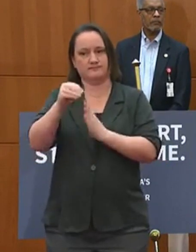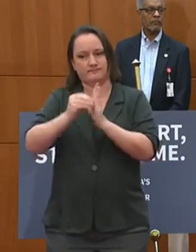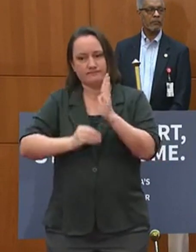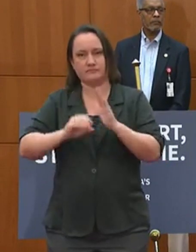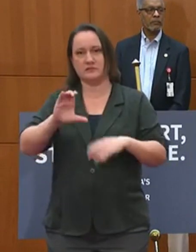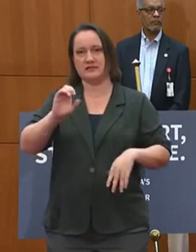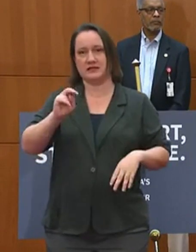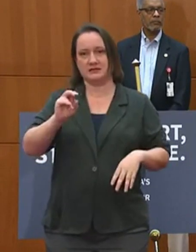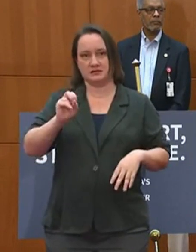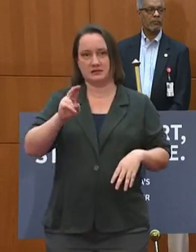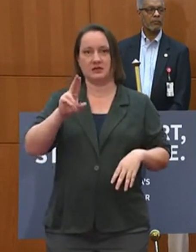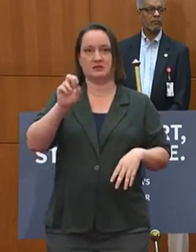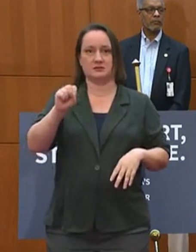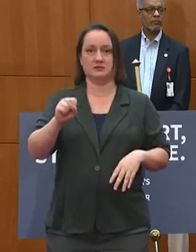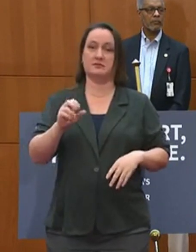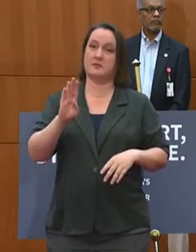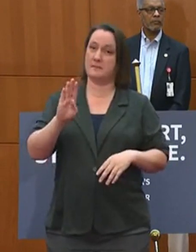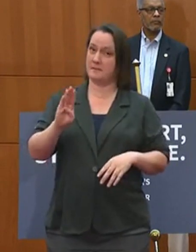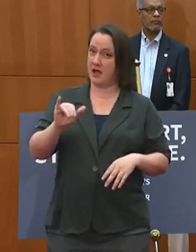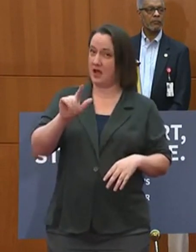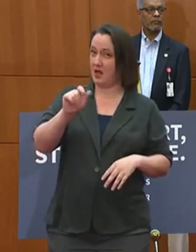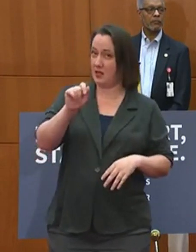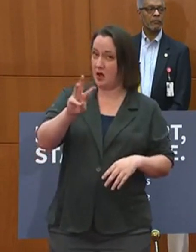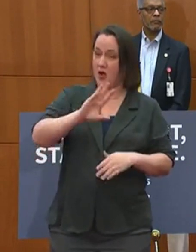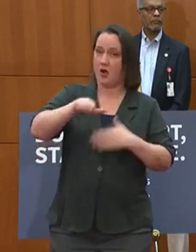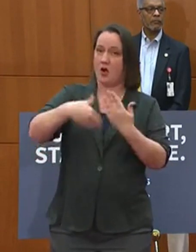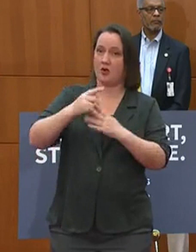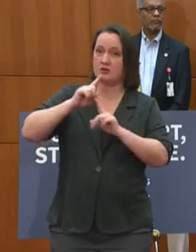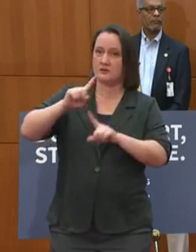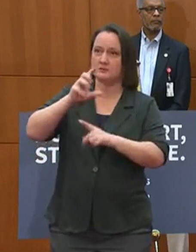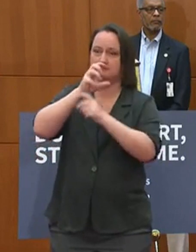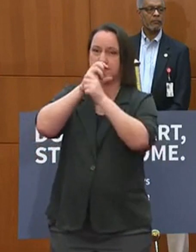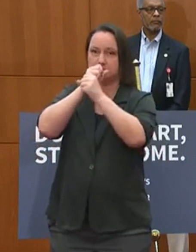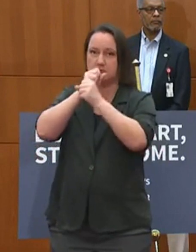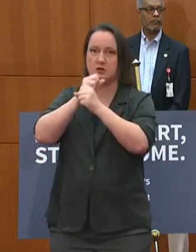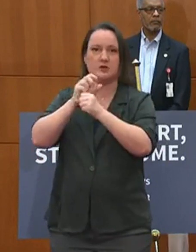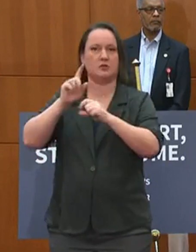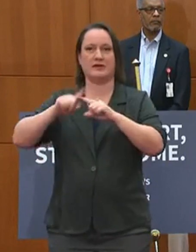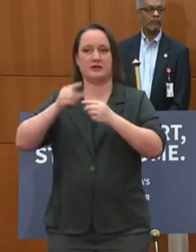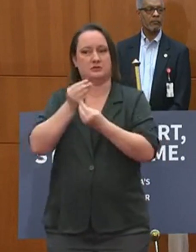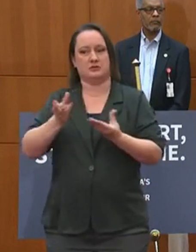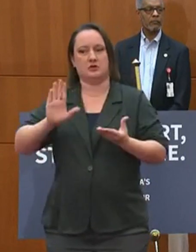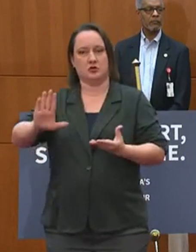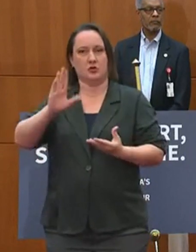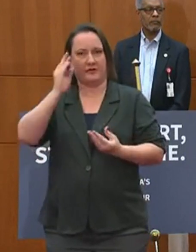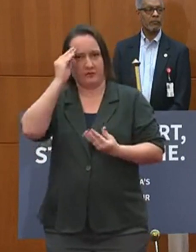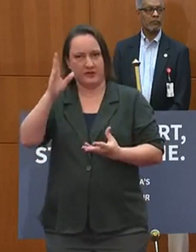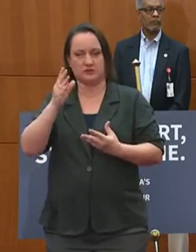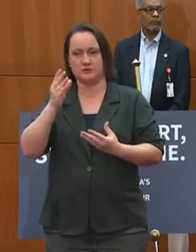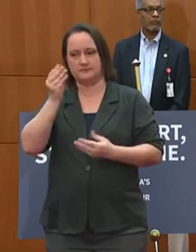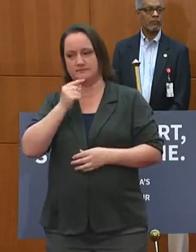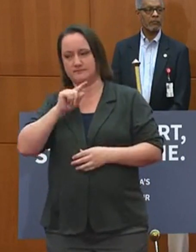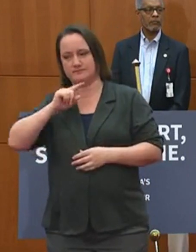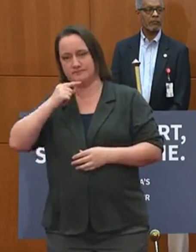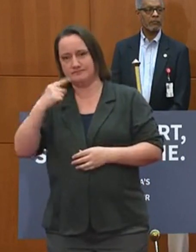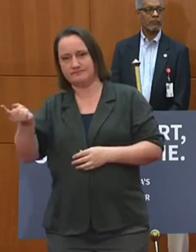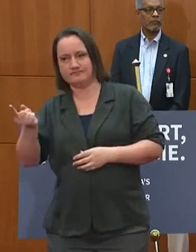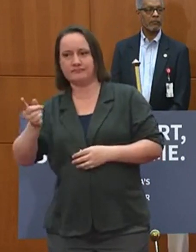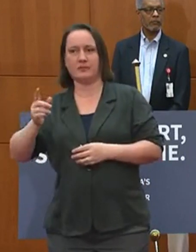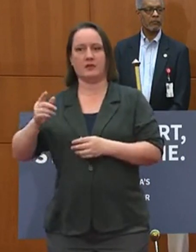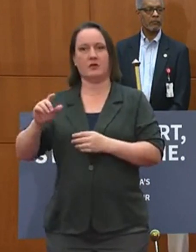law, all census responses are completely confidential and your information cannot be shared. It can't be shared with law enforcement or anyone